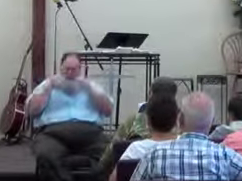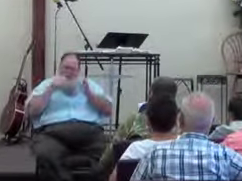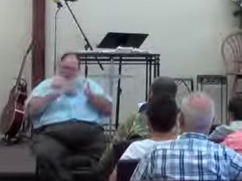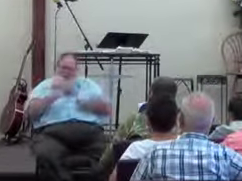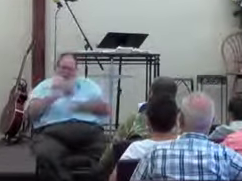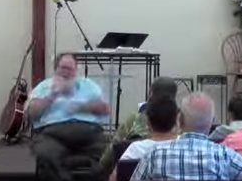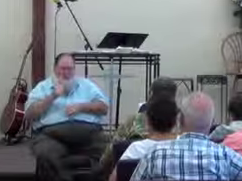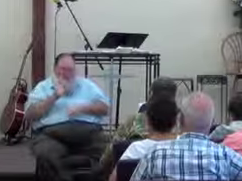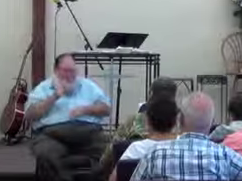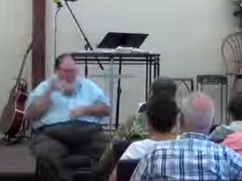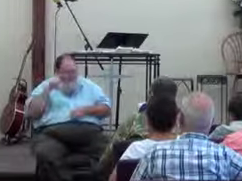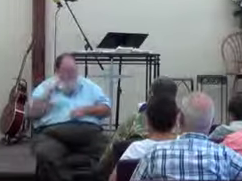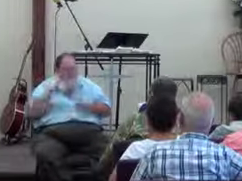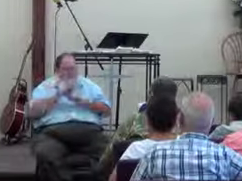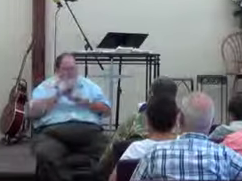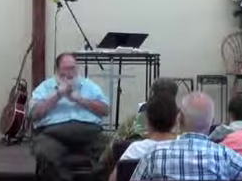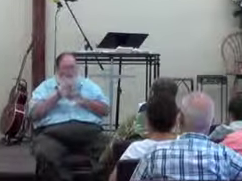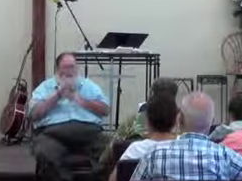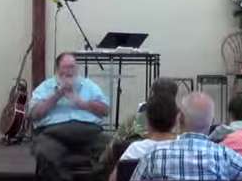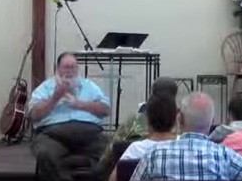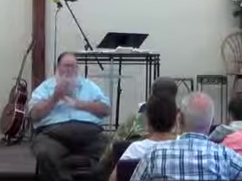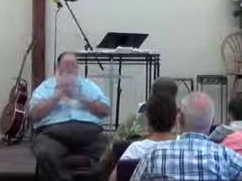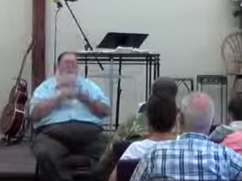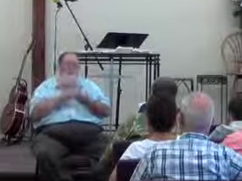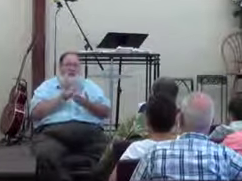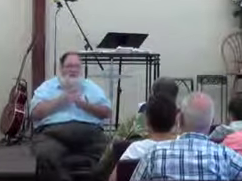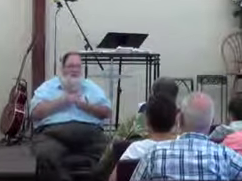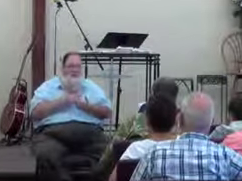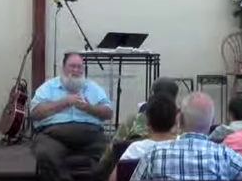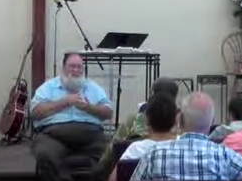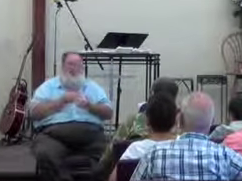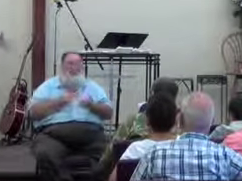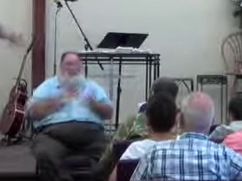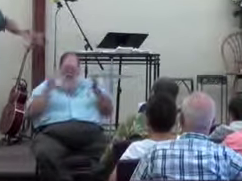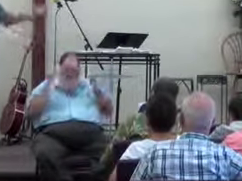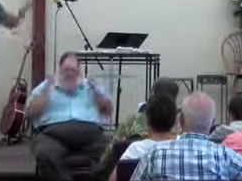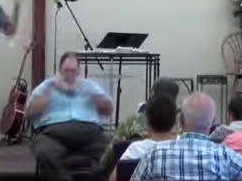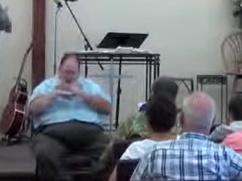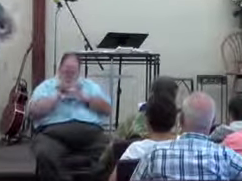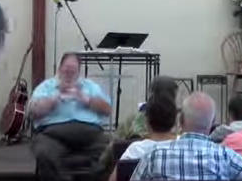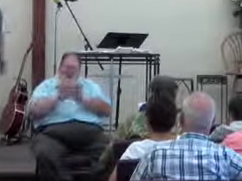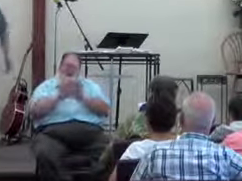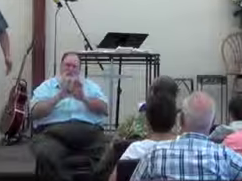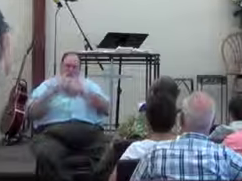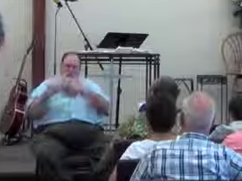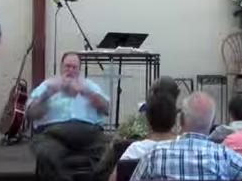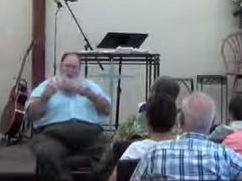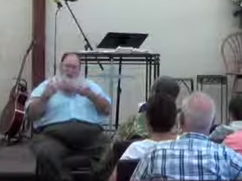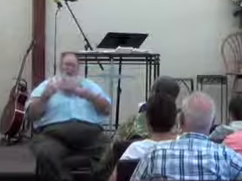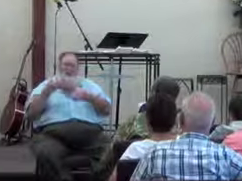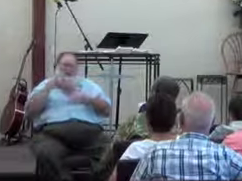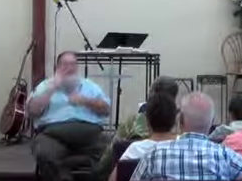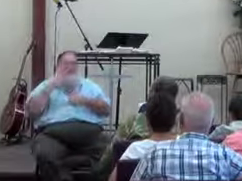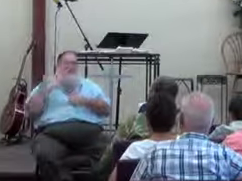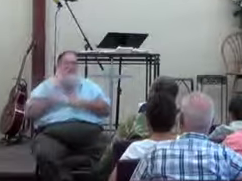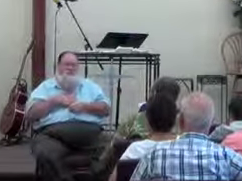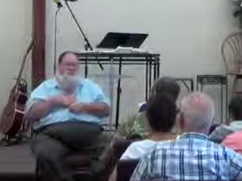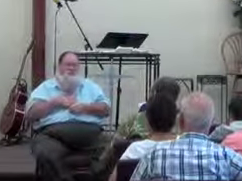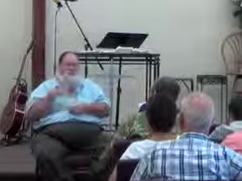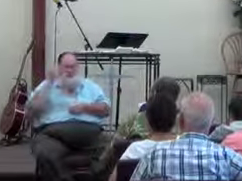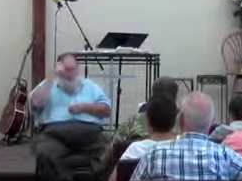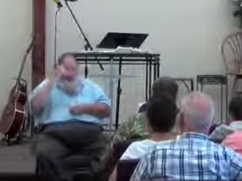prepare yourselves for the word through this song. I hope you guys enter into the gates of God's grace and God's